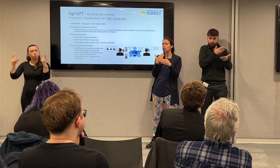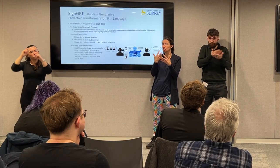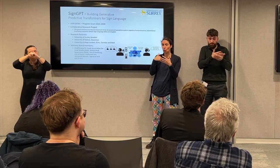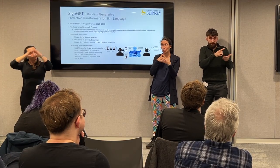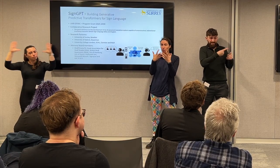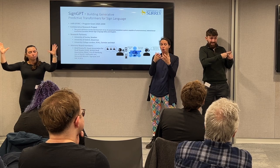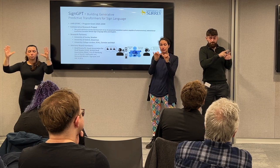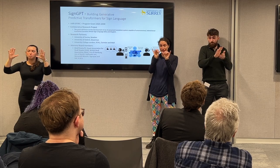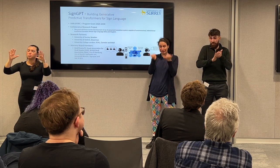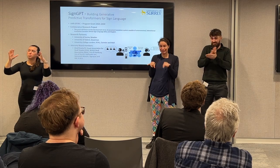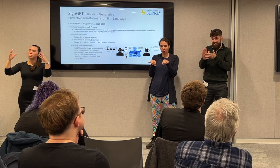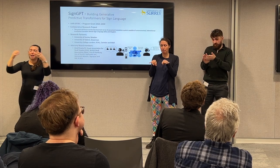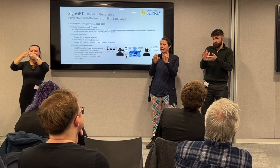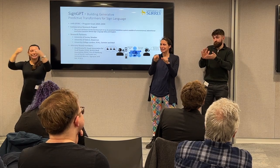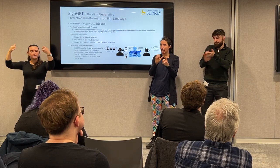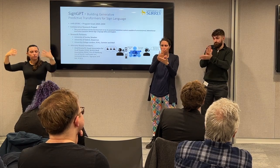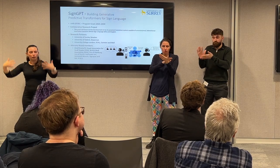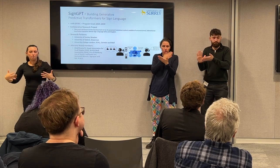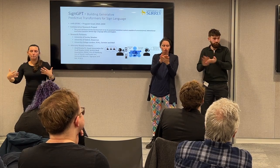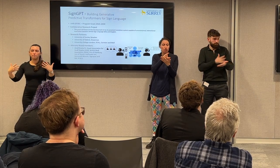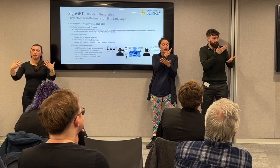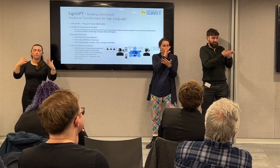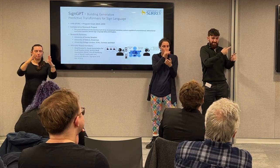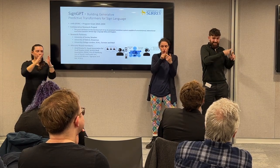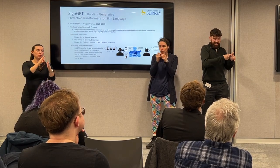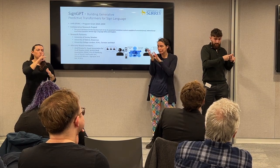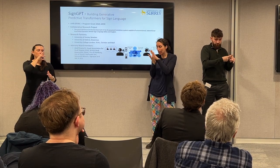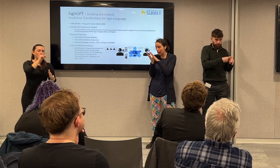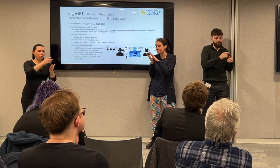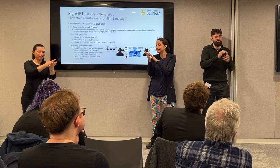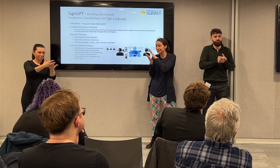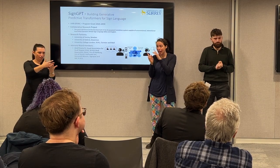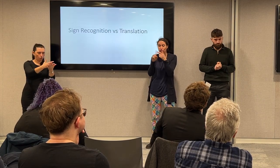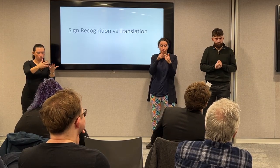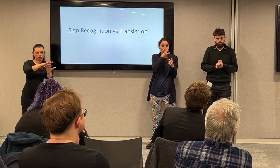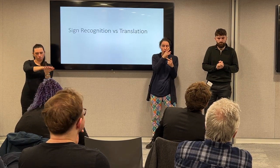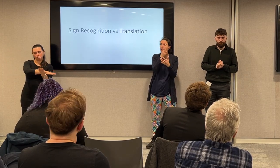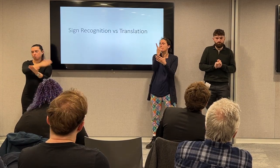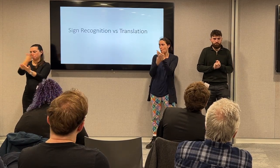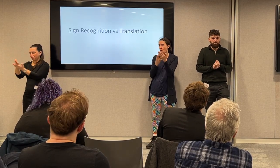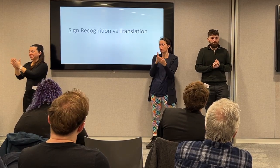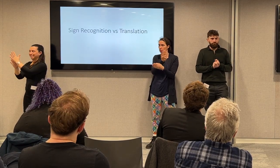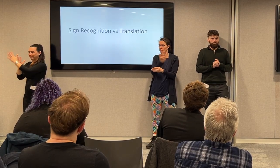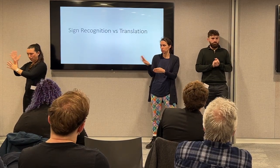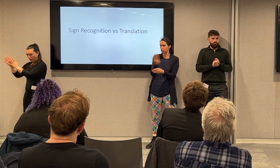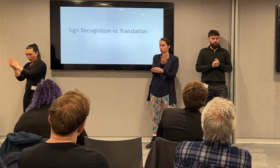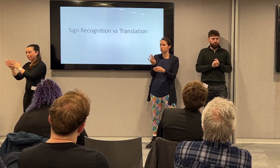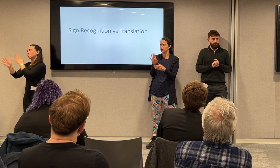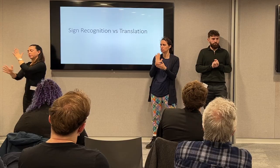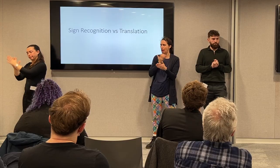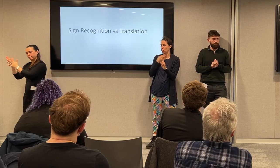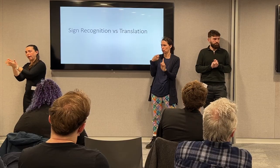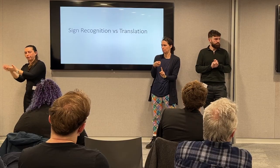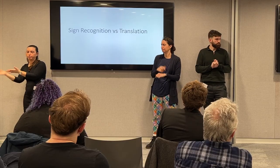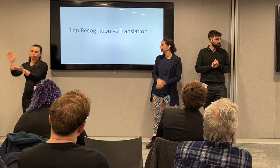can translate from spoken language to sign and from sign to spoken language. And that's where I wanted to talk a